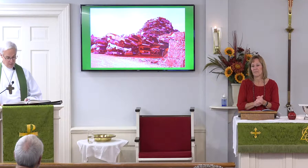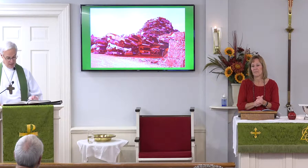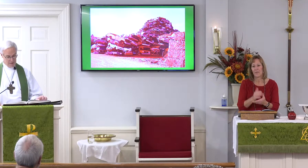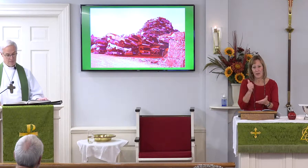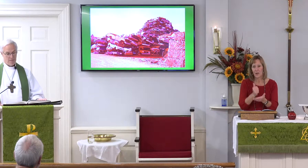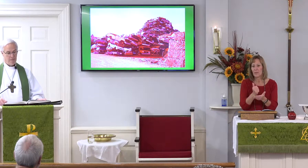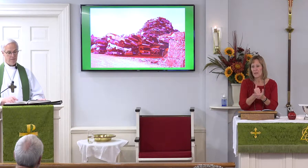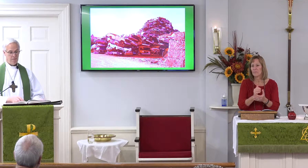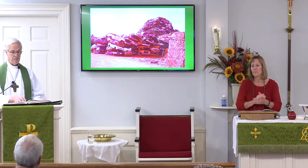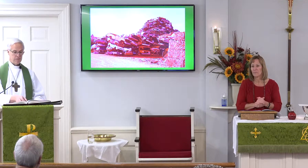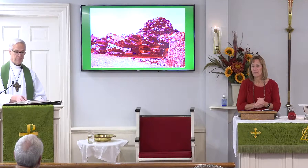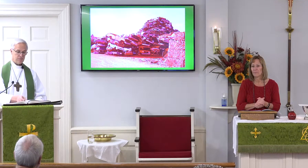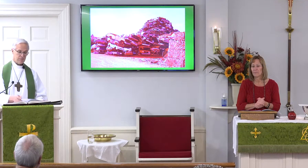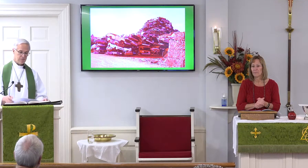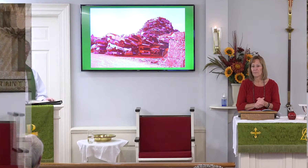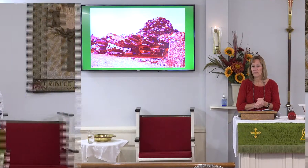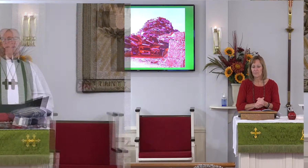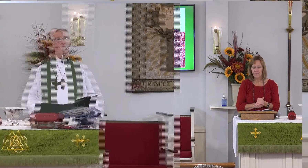Amen.